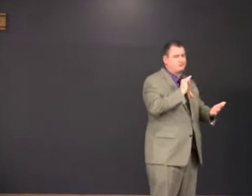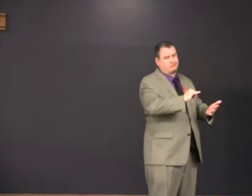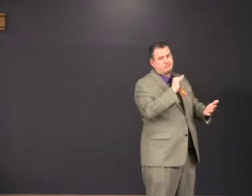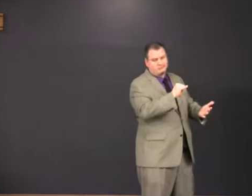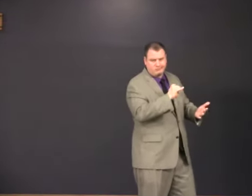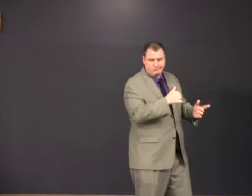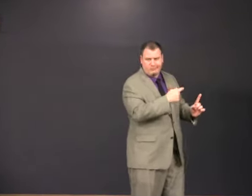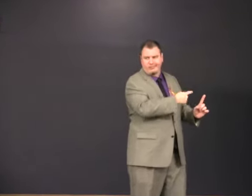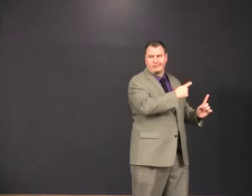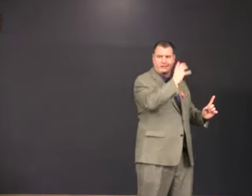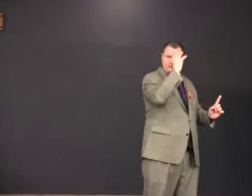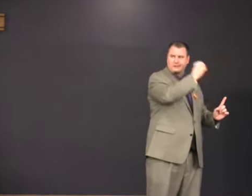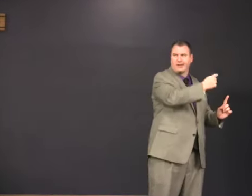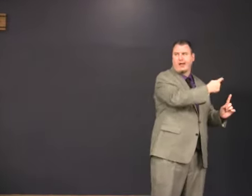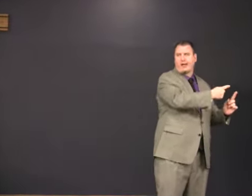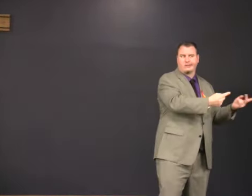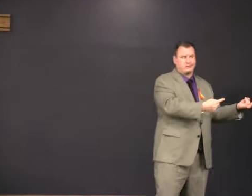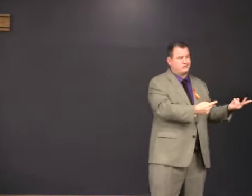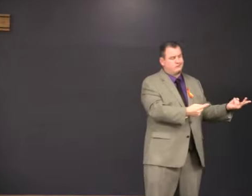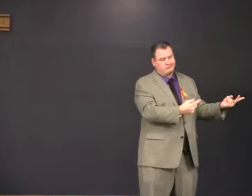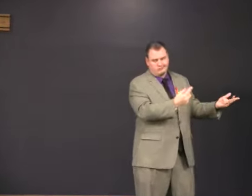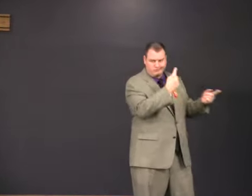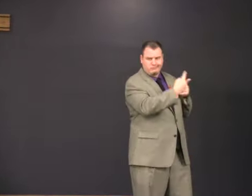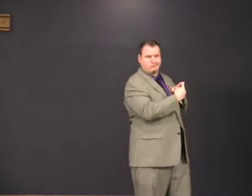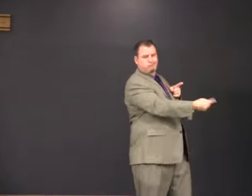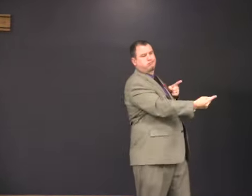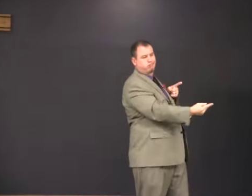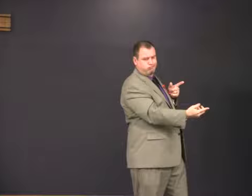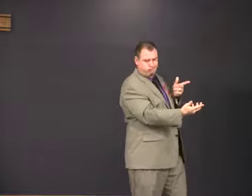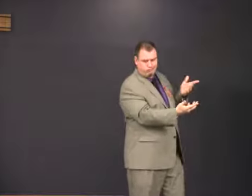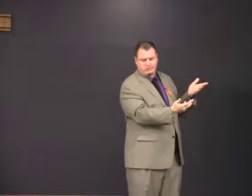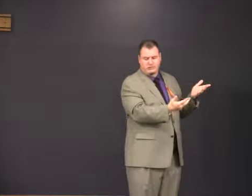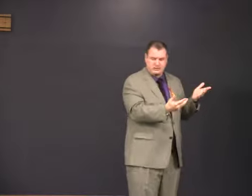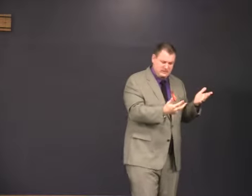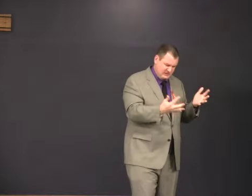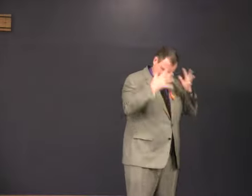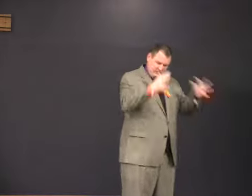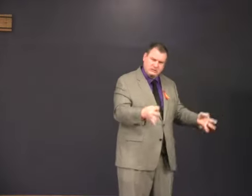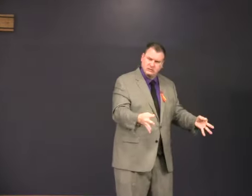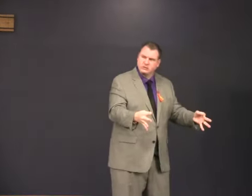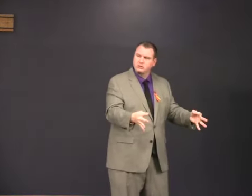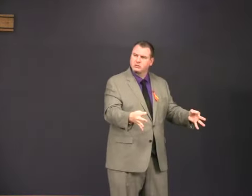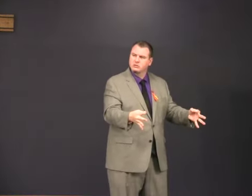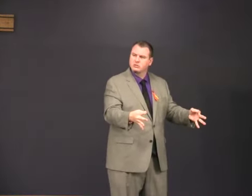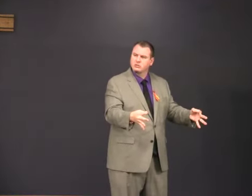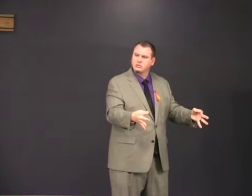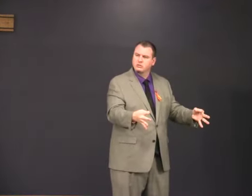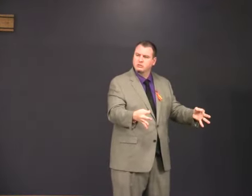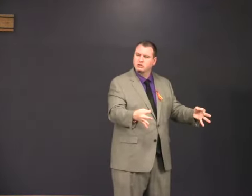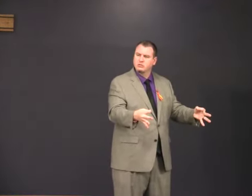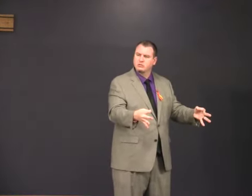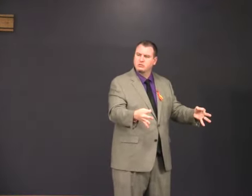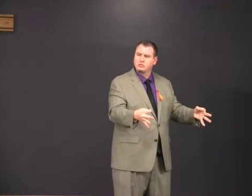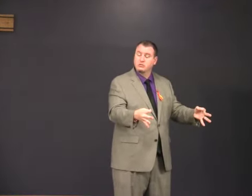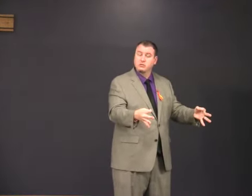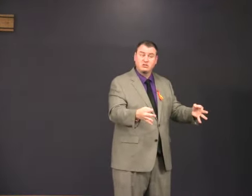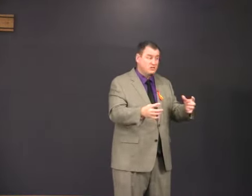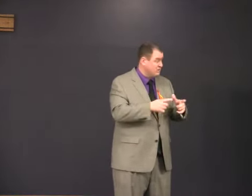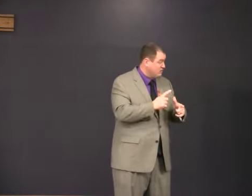journey, and so he finally gets there, and then these guys don't like him, and there he was committed.